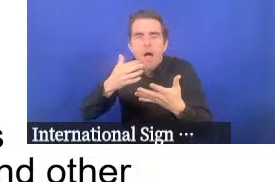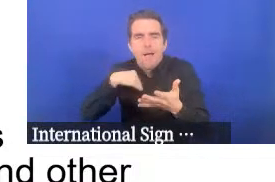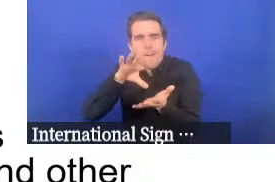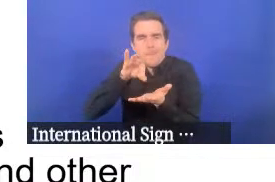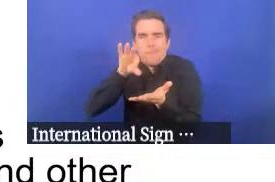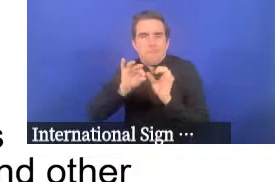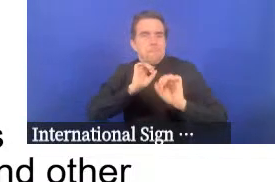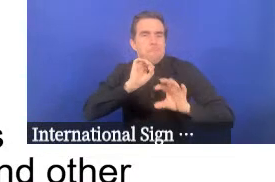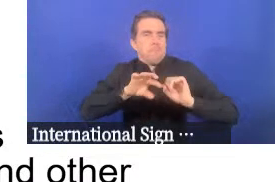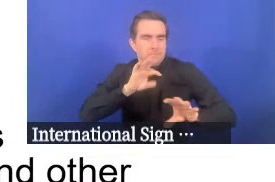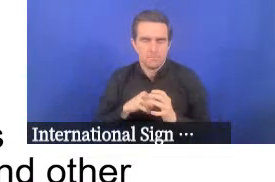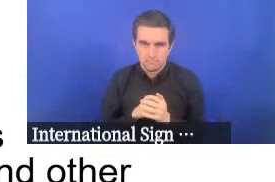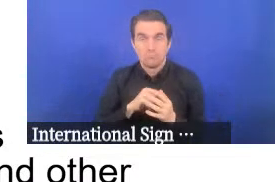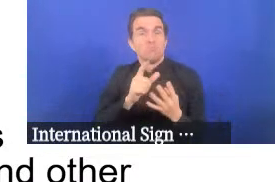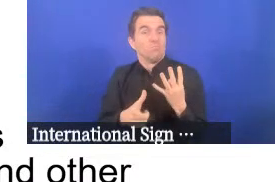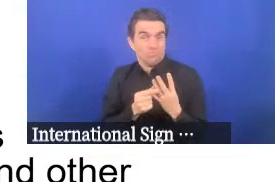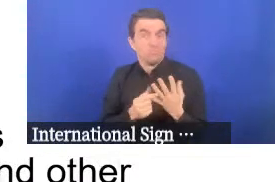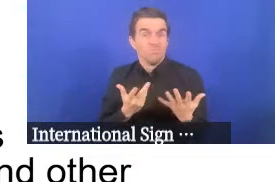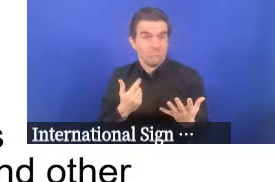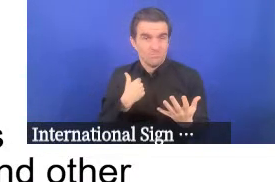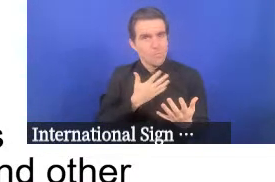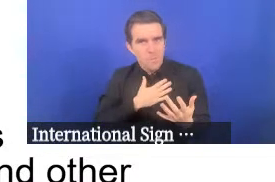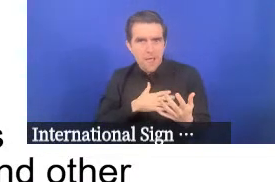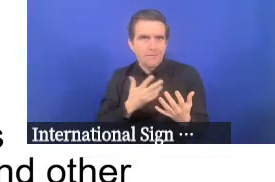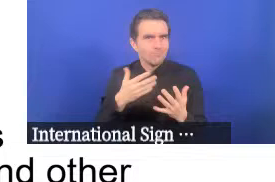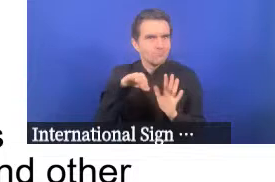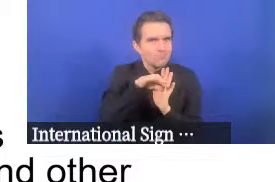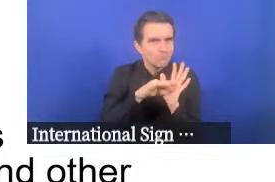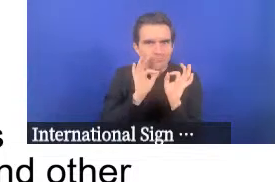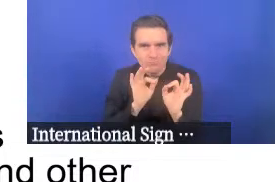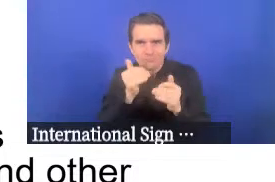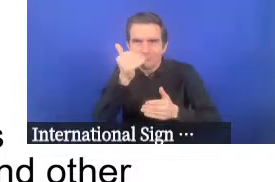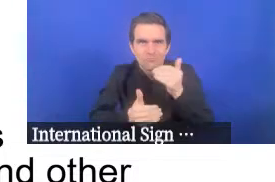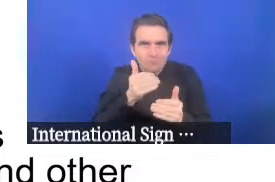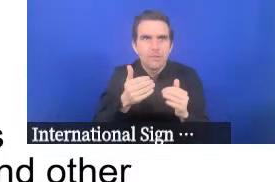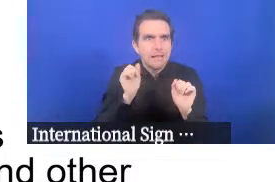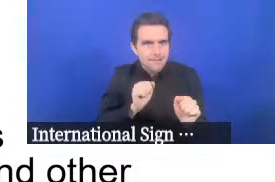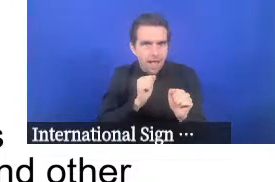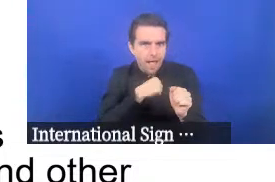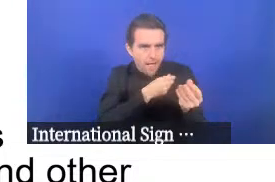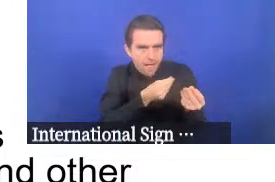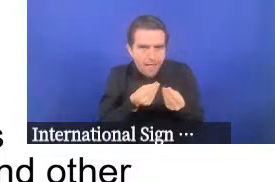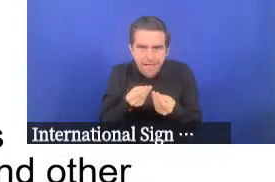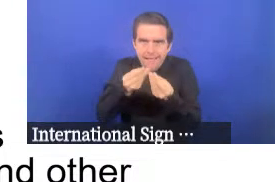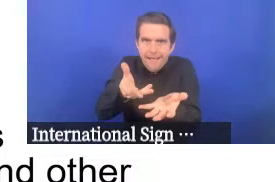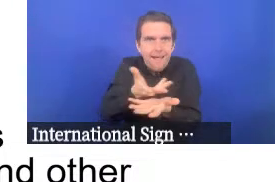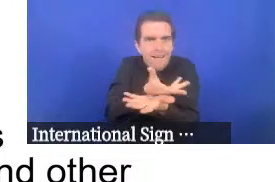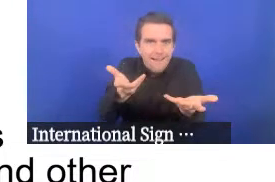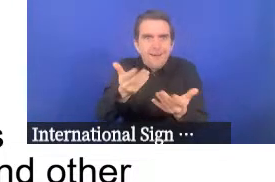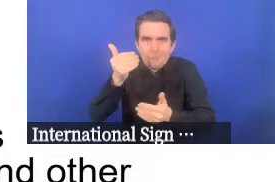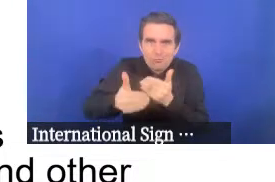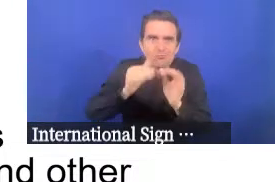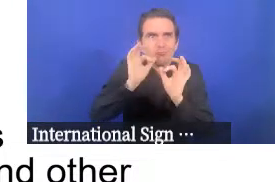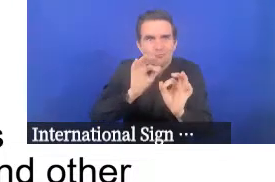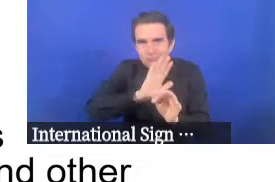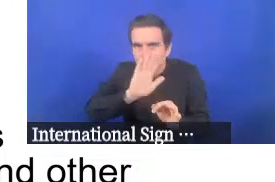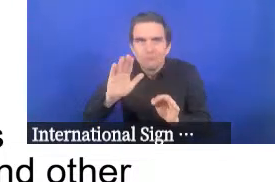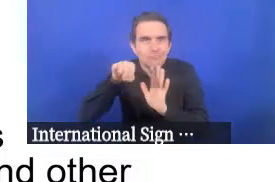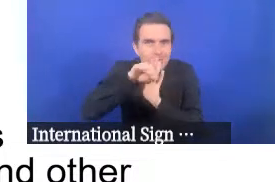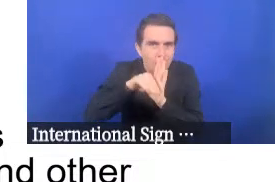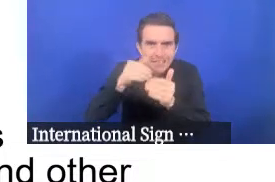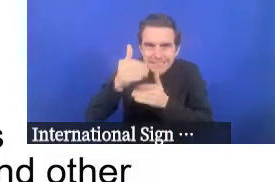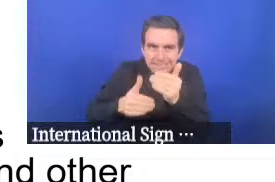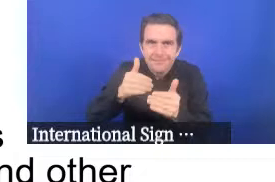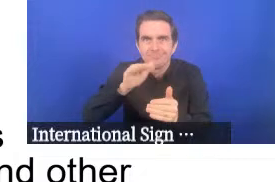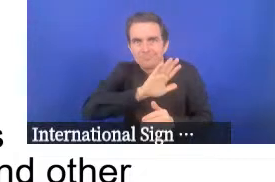to the needs of women, girls, men, boys, and people of diverse genders, taking into account intersectionality and